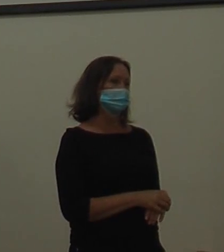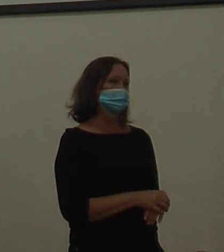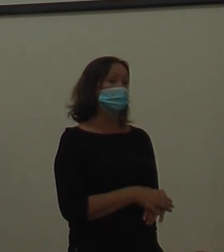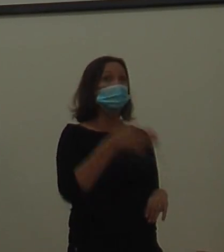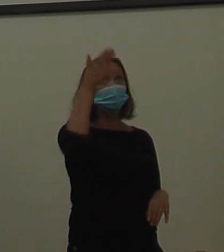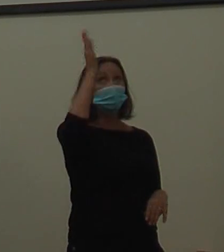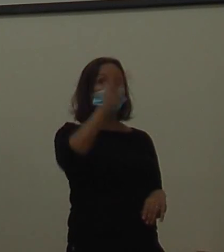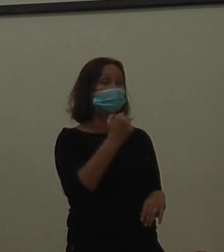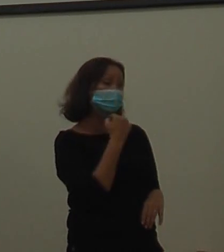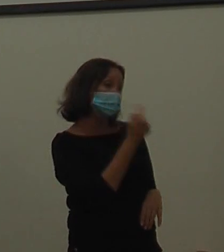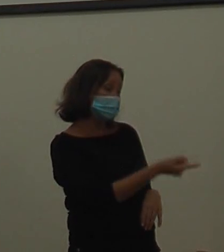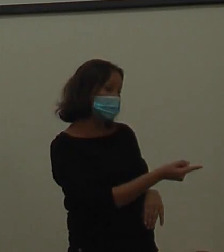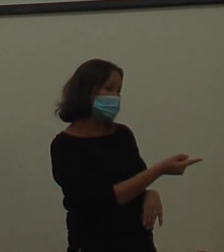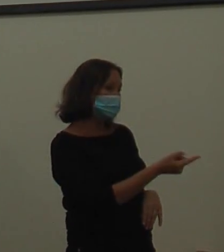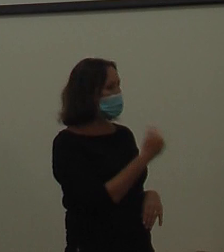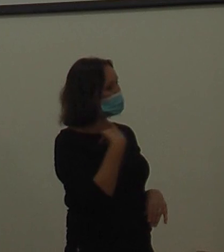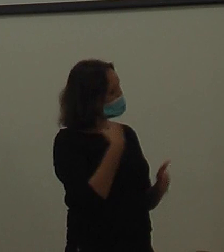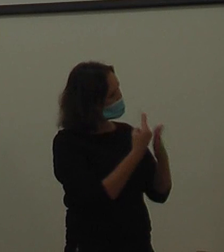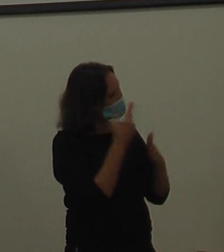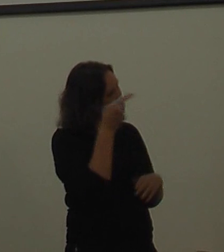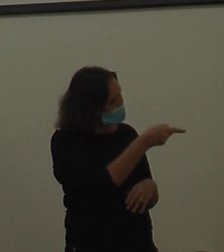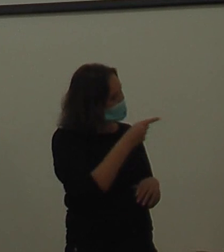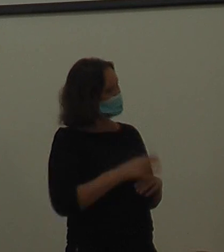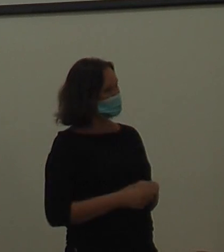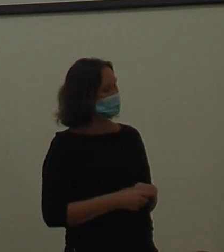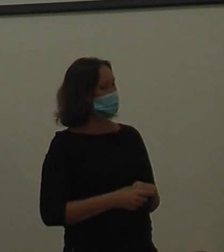God says, "Gideon, I'm going to use you.